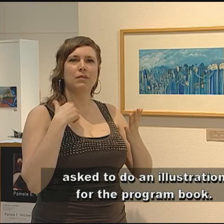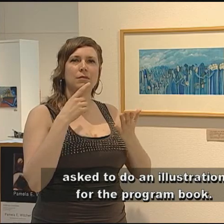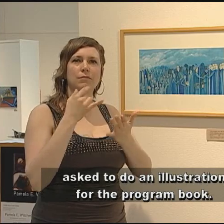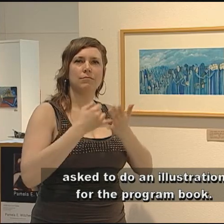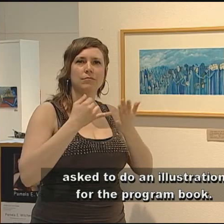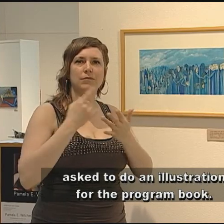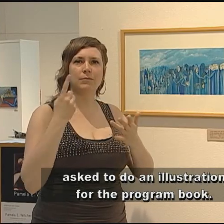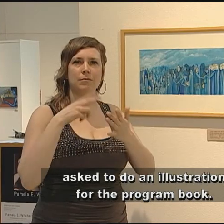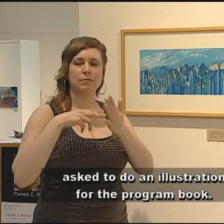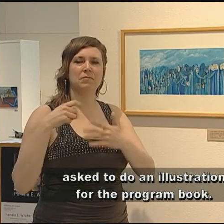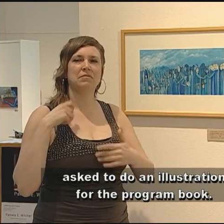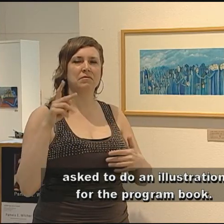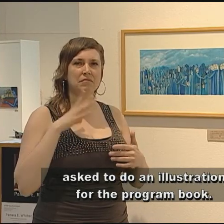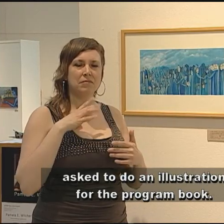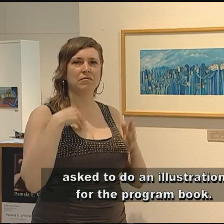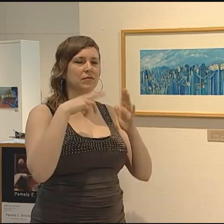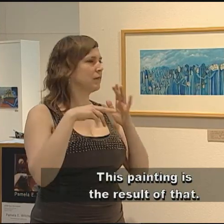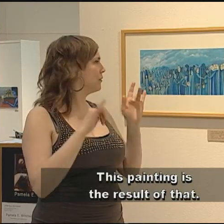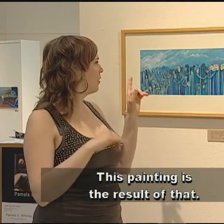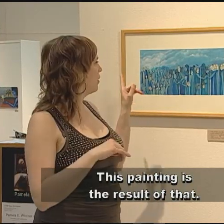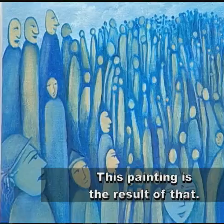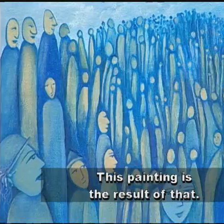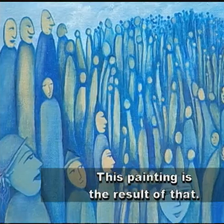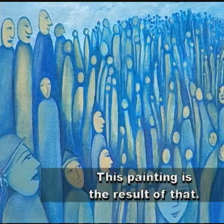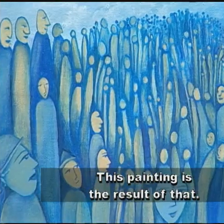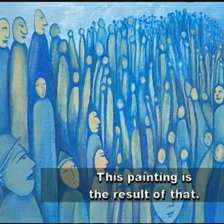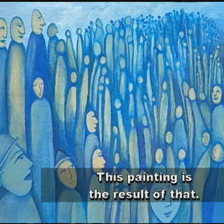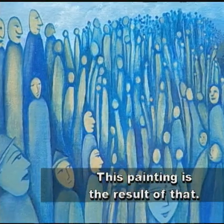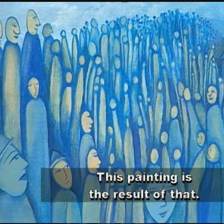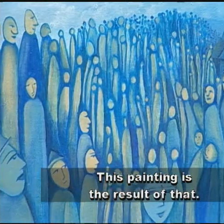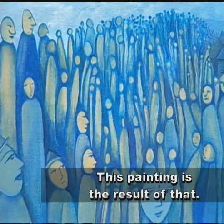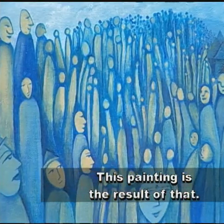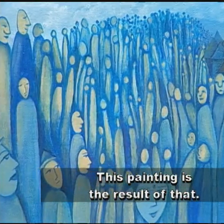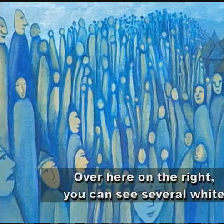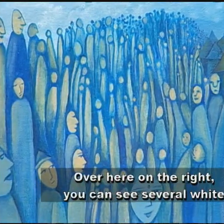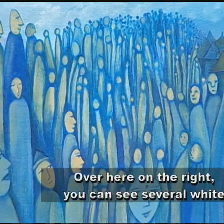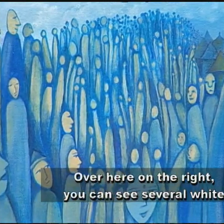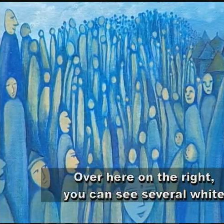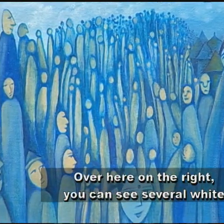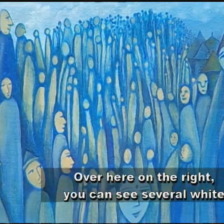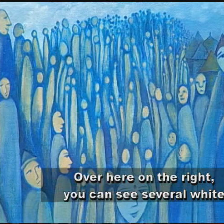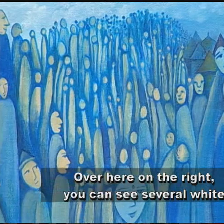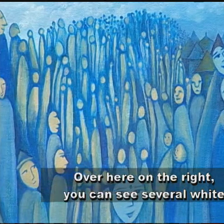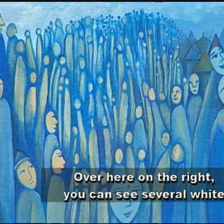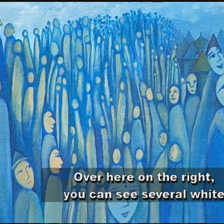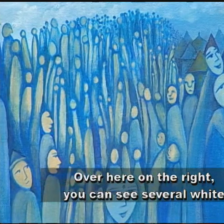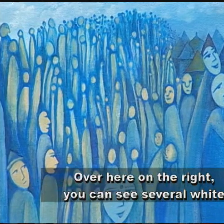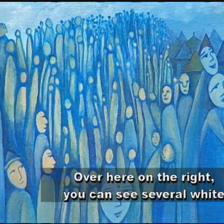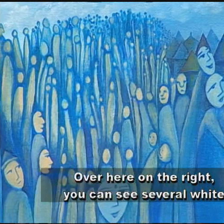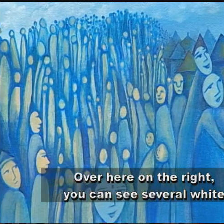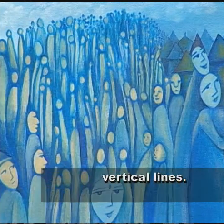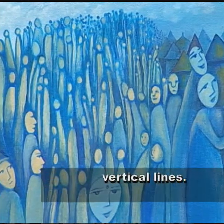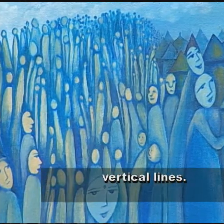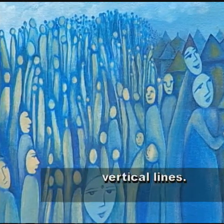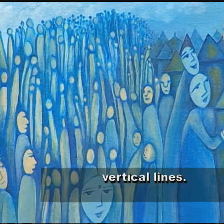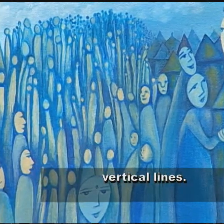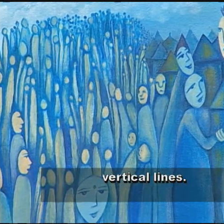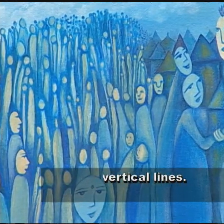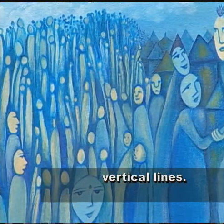was asked to do an illustration for the program book. This painting is the result of that. Over here on the right, you can see several white